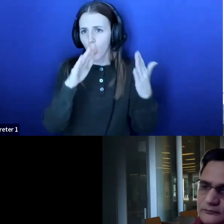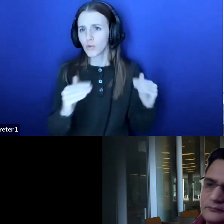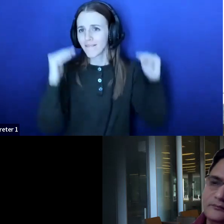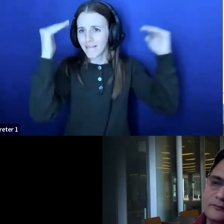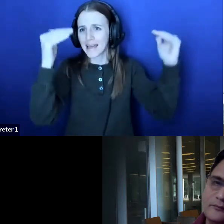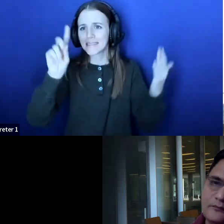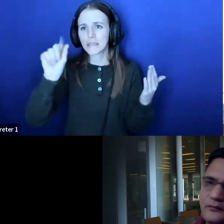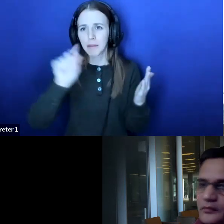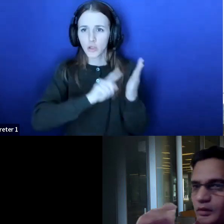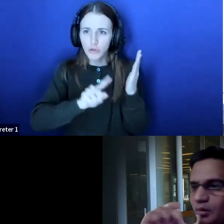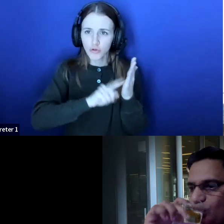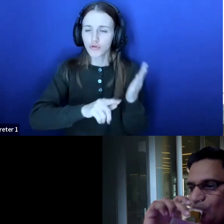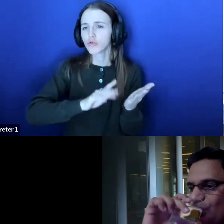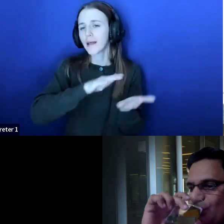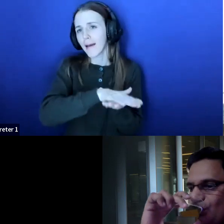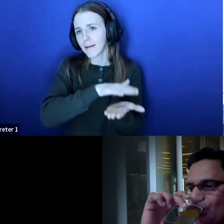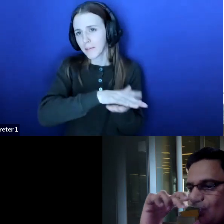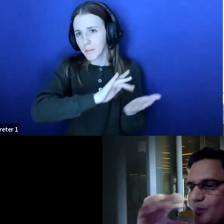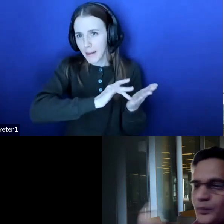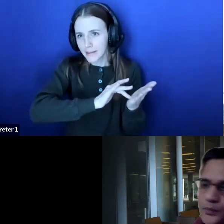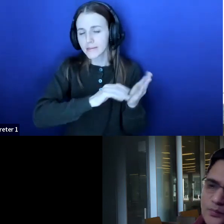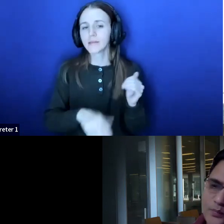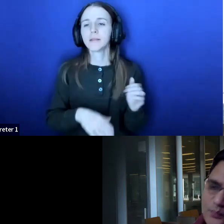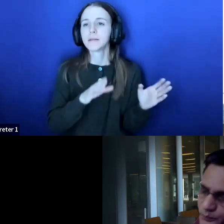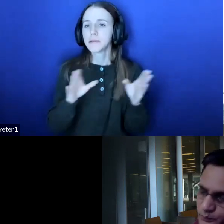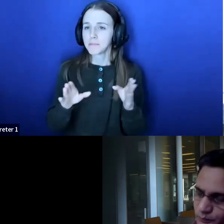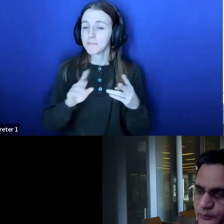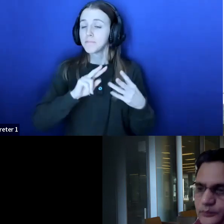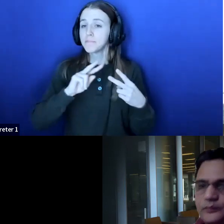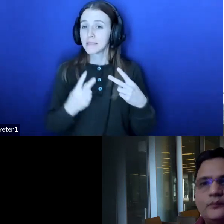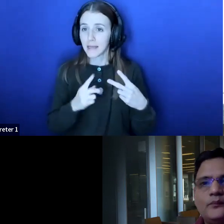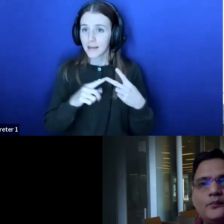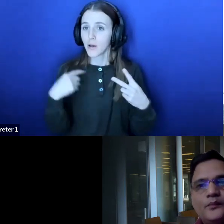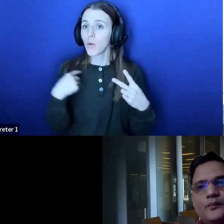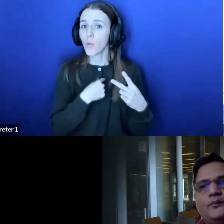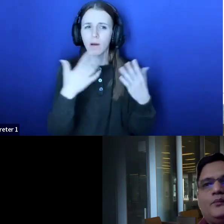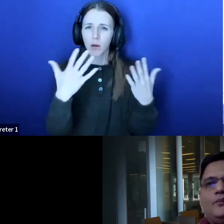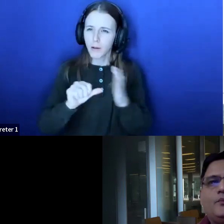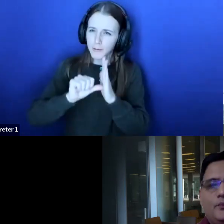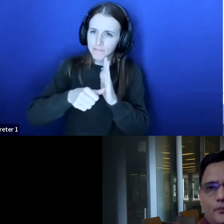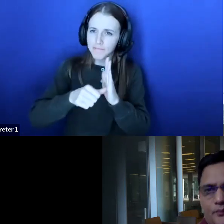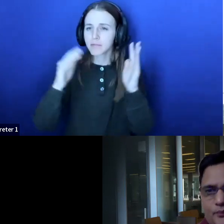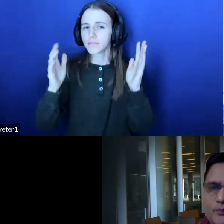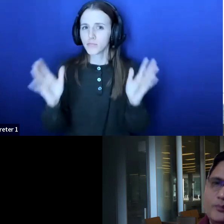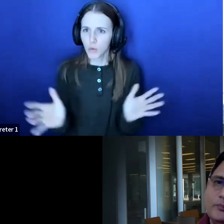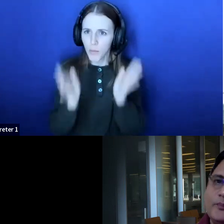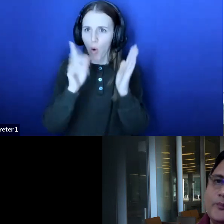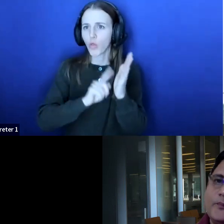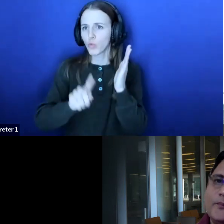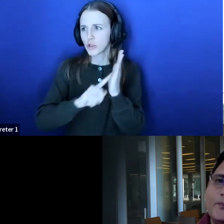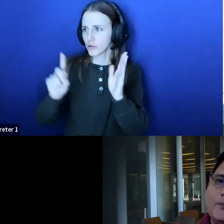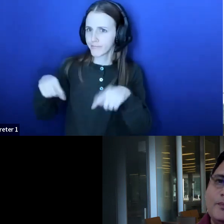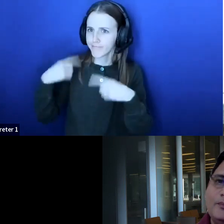medicine. Second, we want to highlight and promote the research that's already been done on disability inclusion in